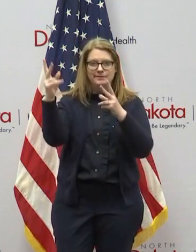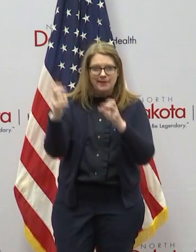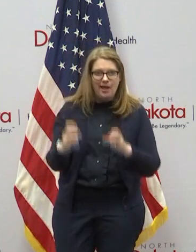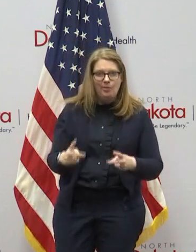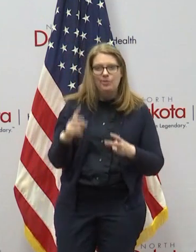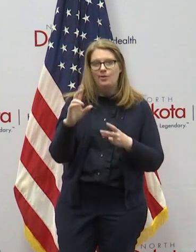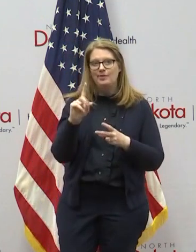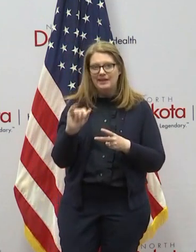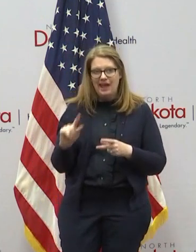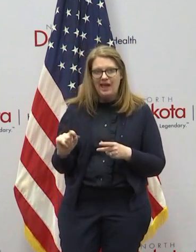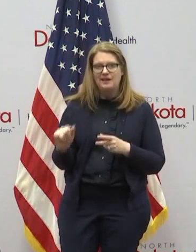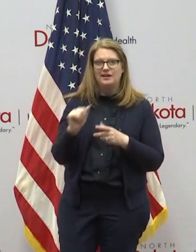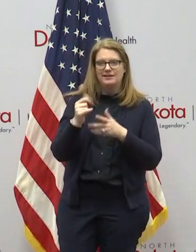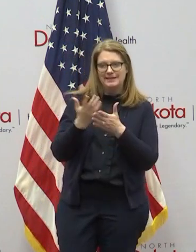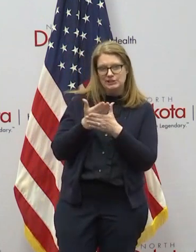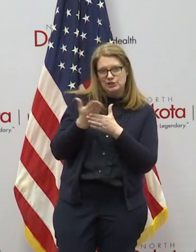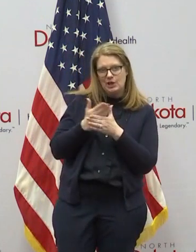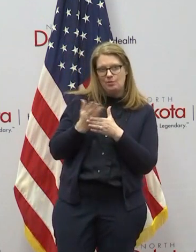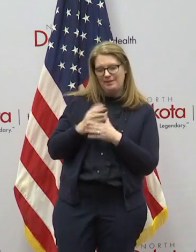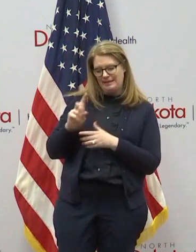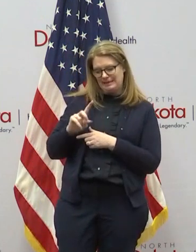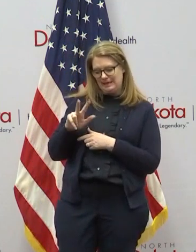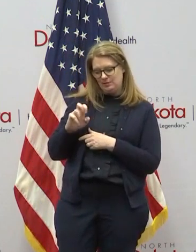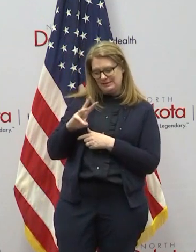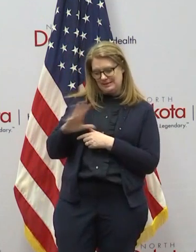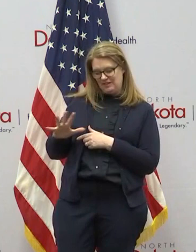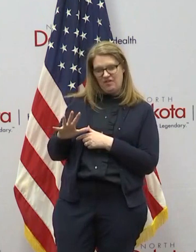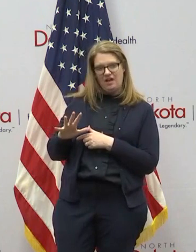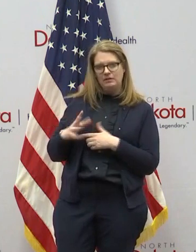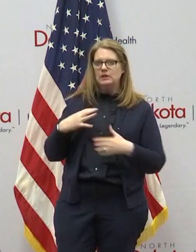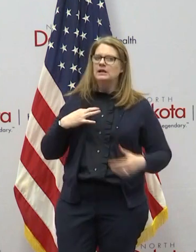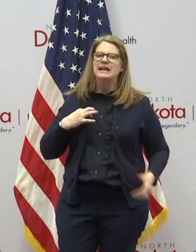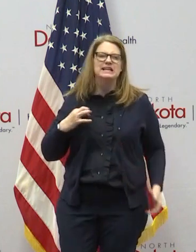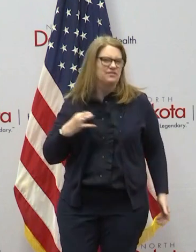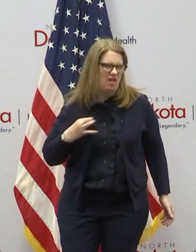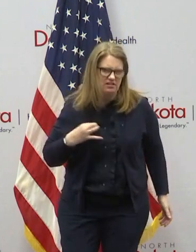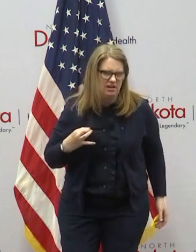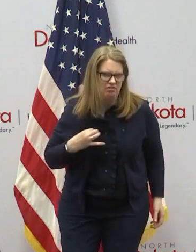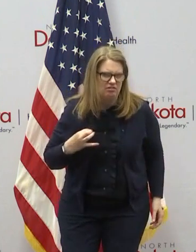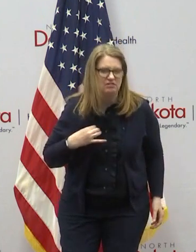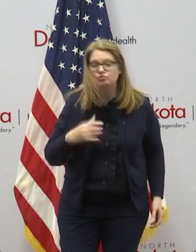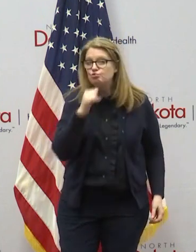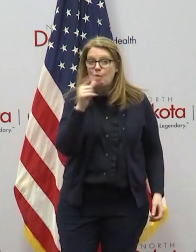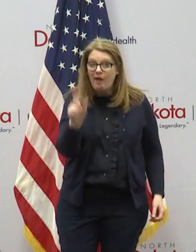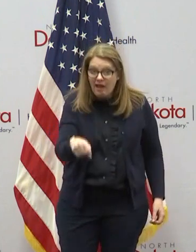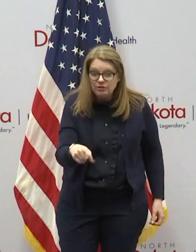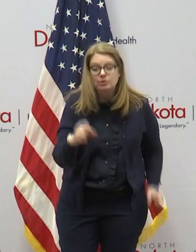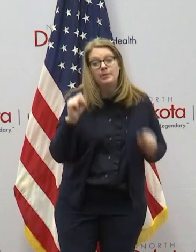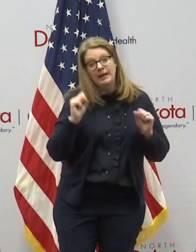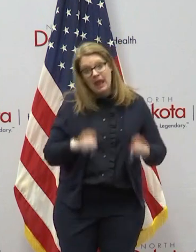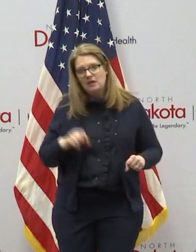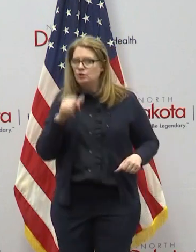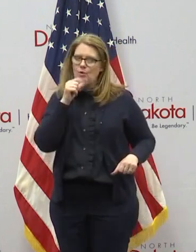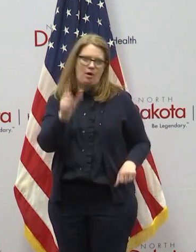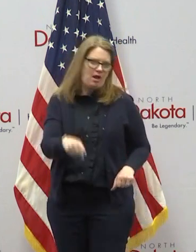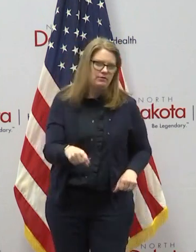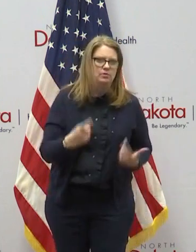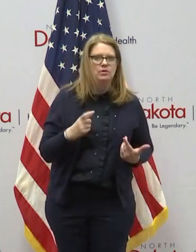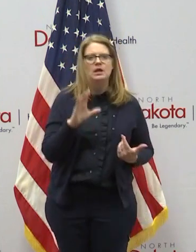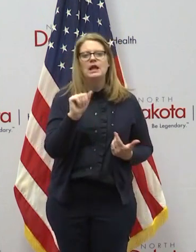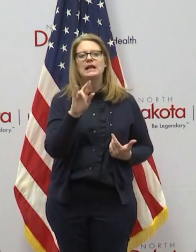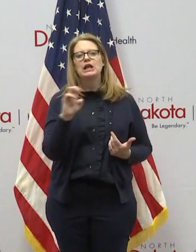data into the D365 system that Vern talked about. And again, when you use Care19, you're